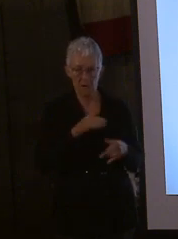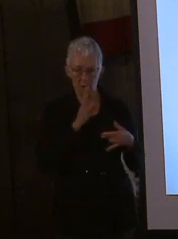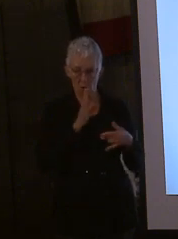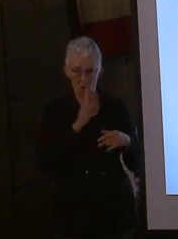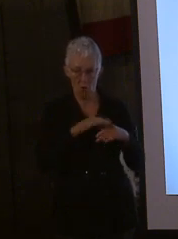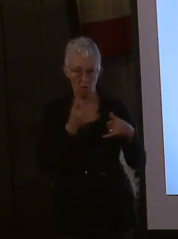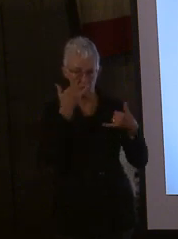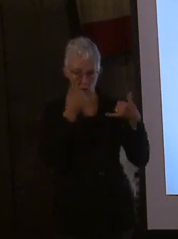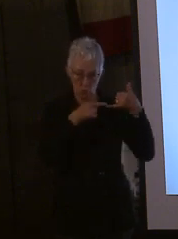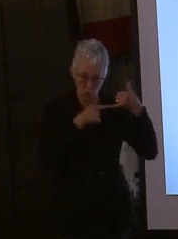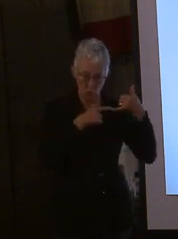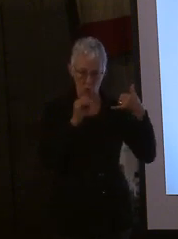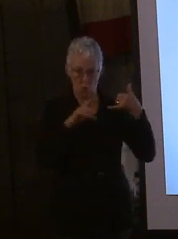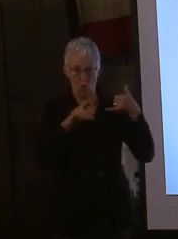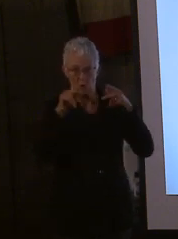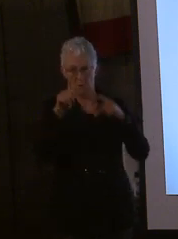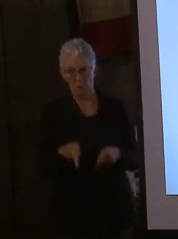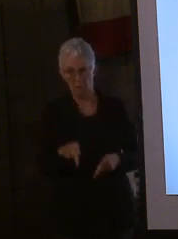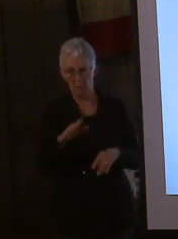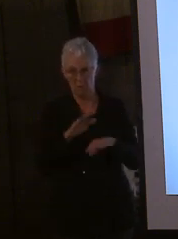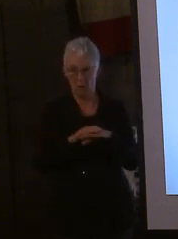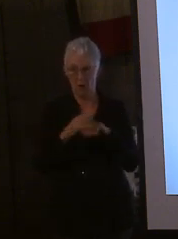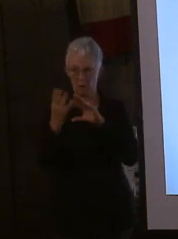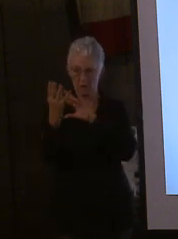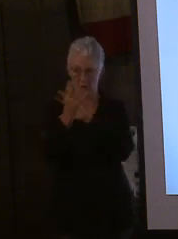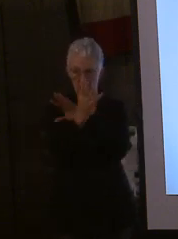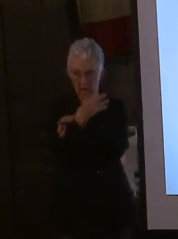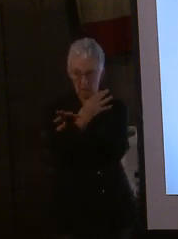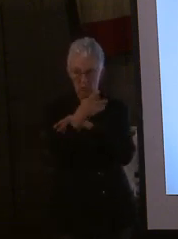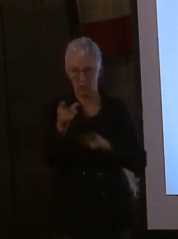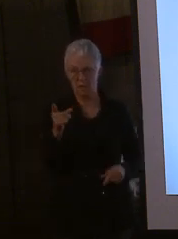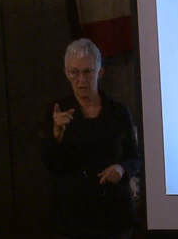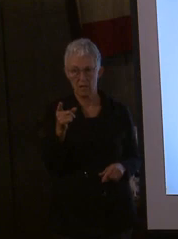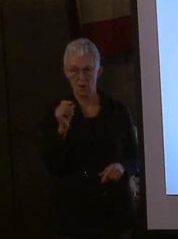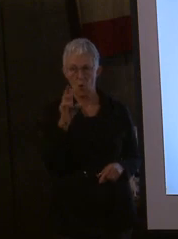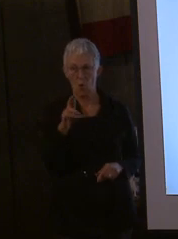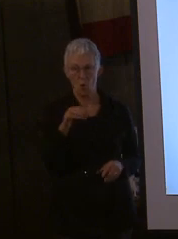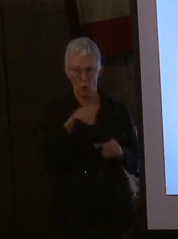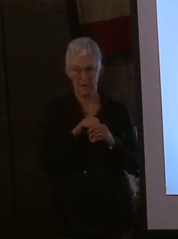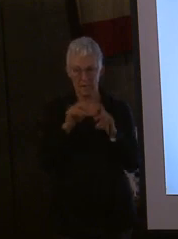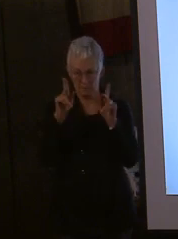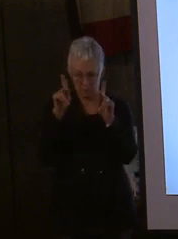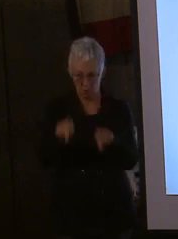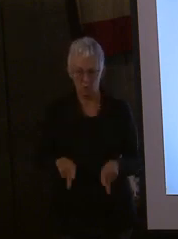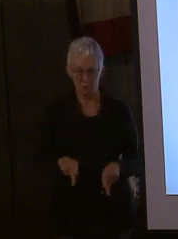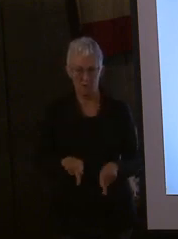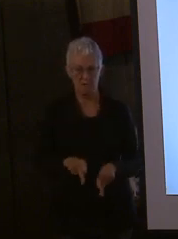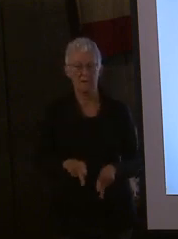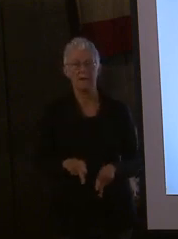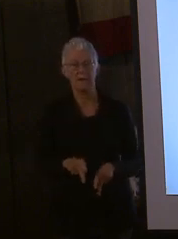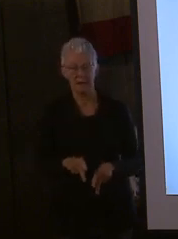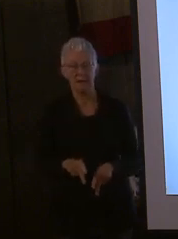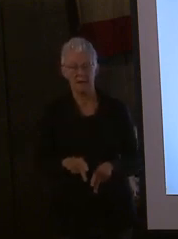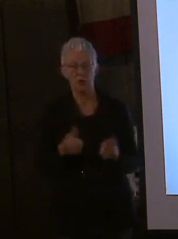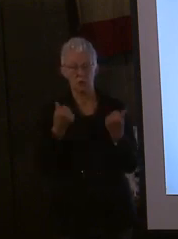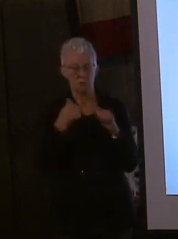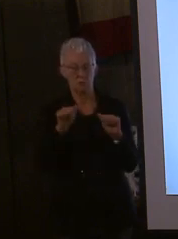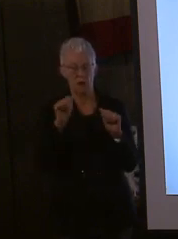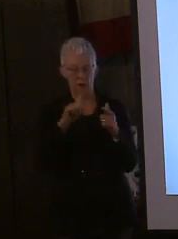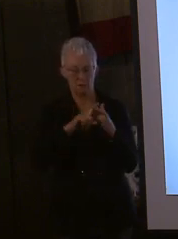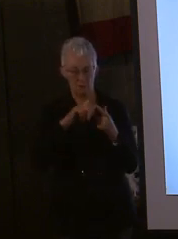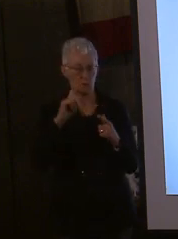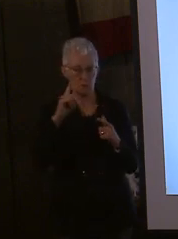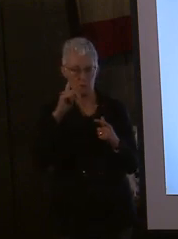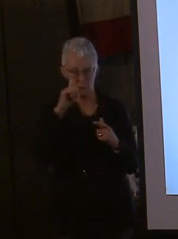end of a Zoom call or right in front of us, go with the spirit of good intent. Everybody's